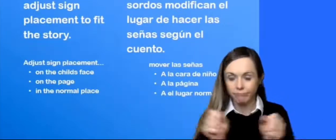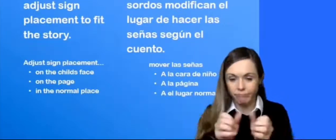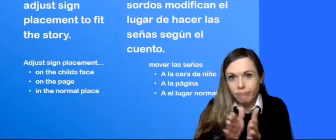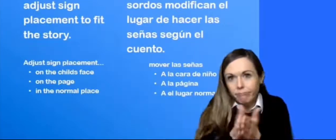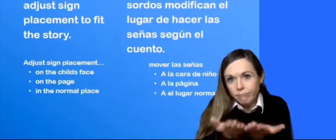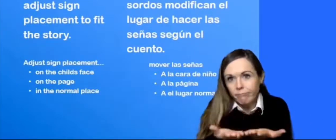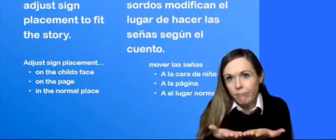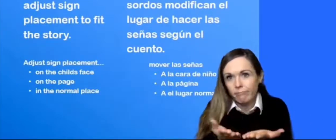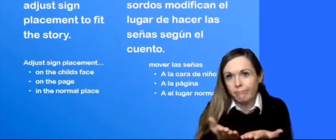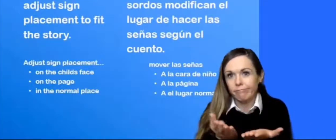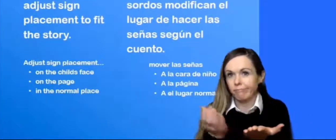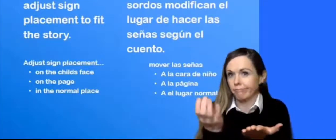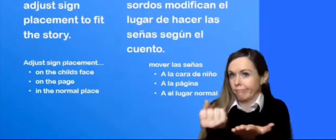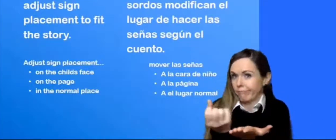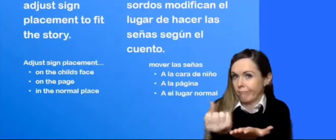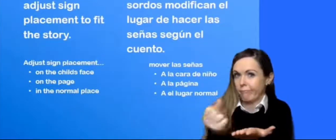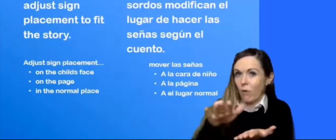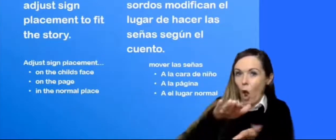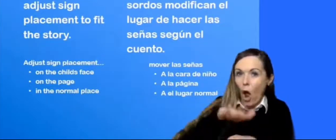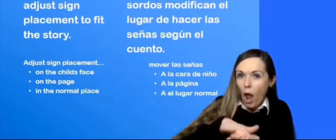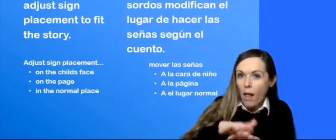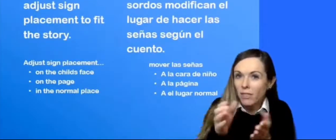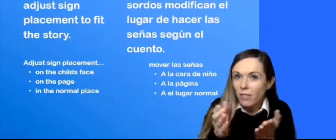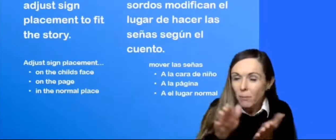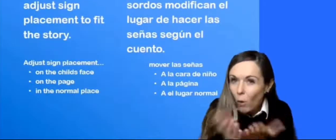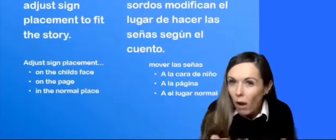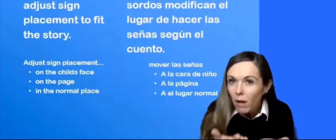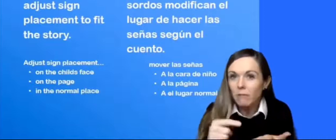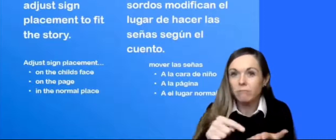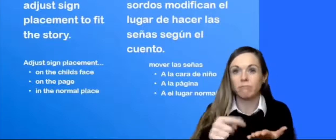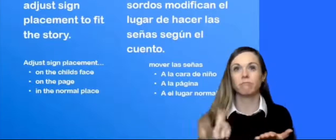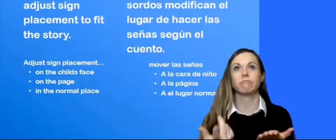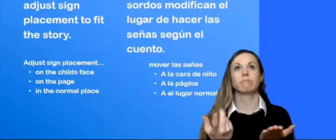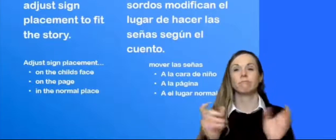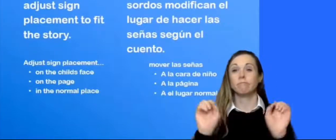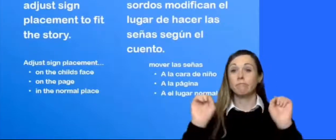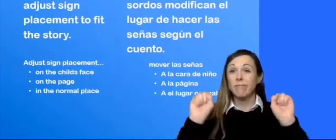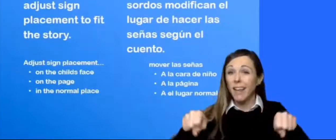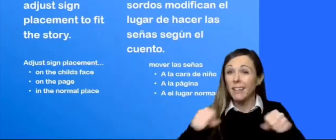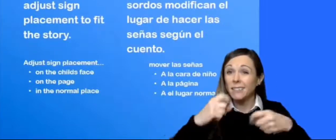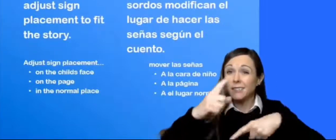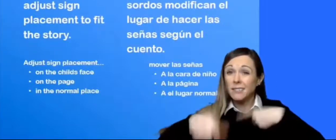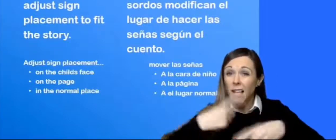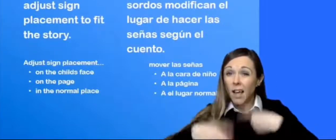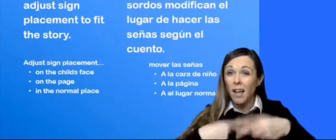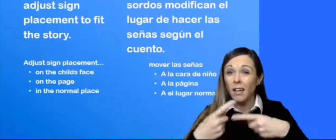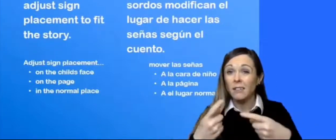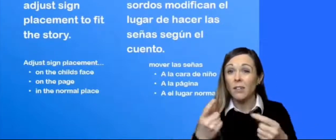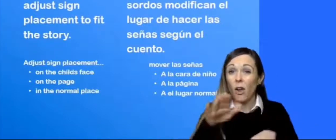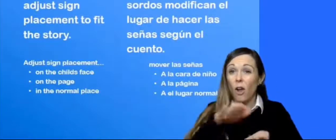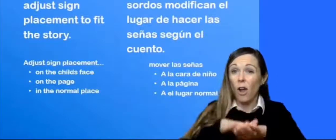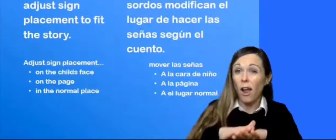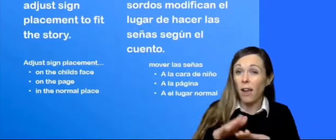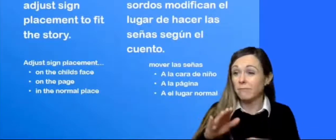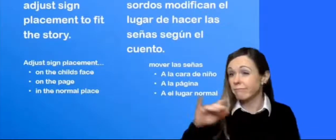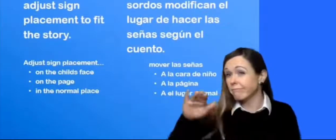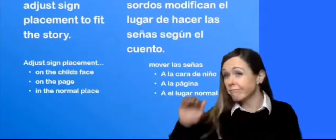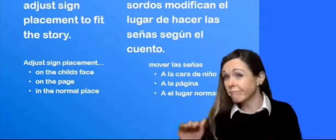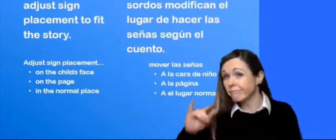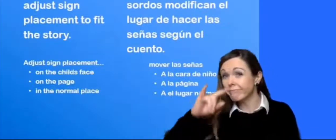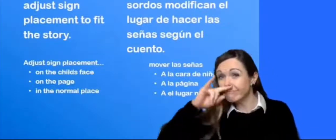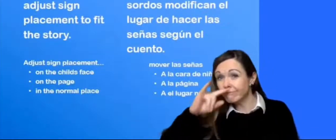7. Deaf readers will typically change where they produce their signs.